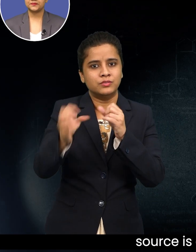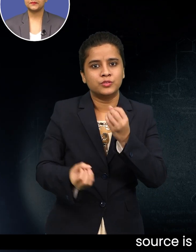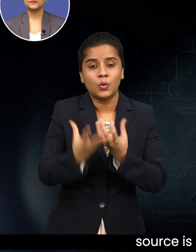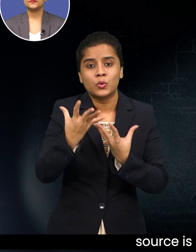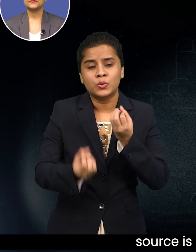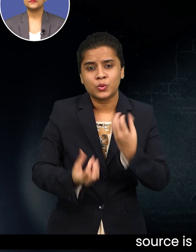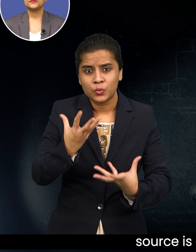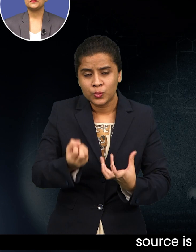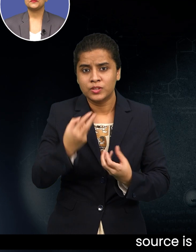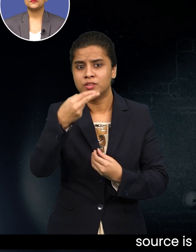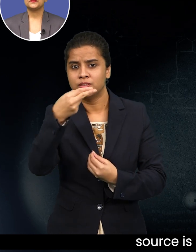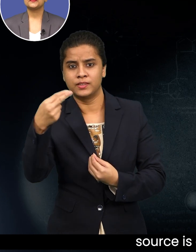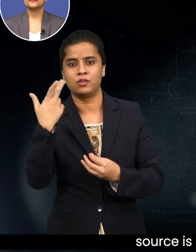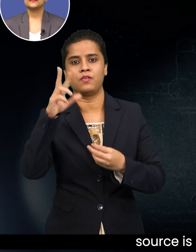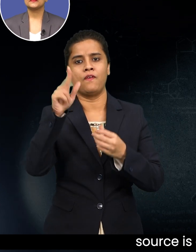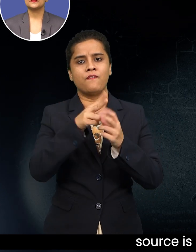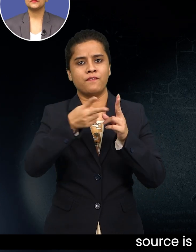resistance.